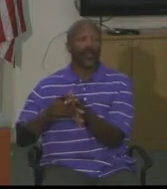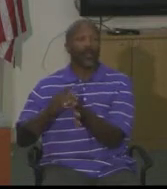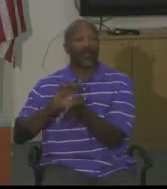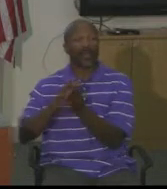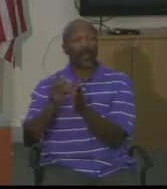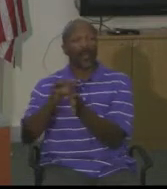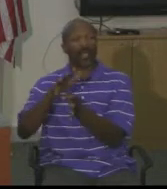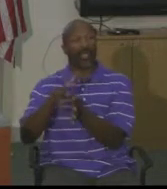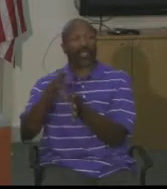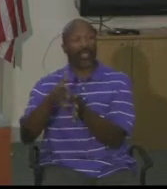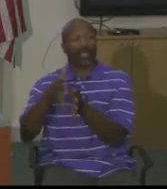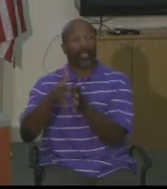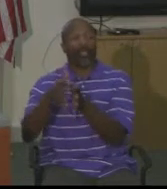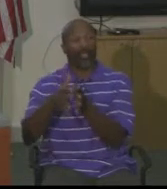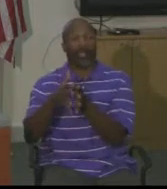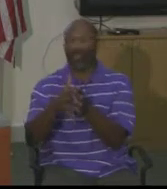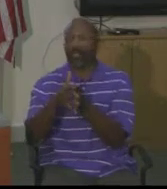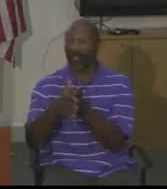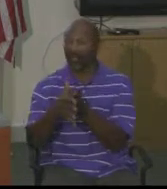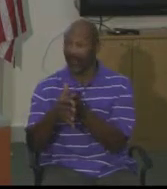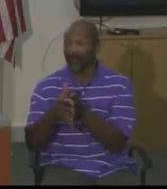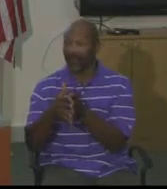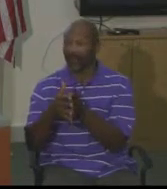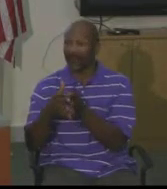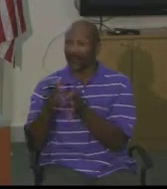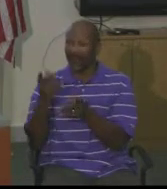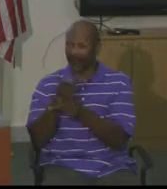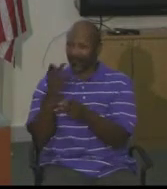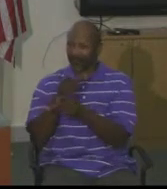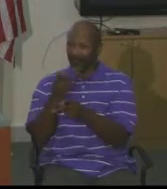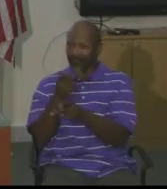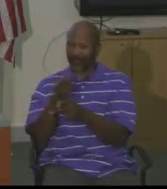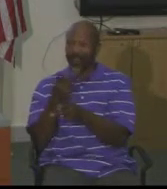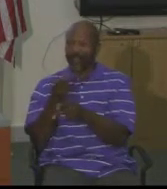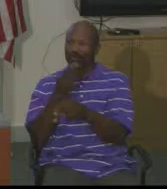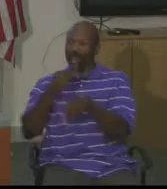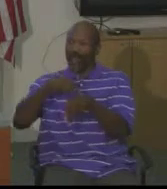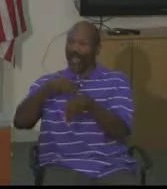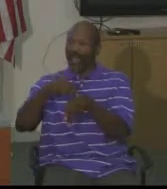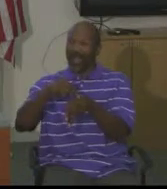2.5 gigabits is 10.